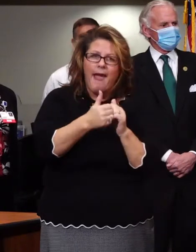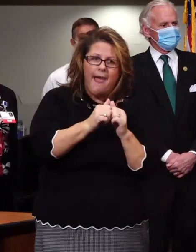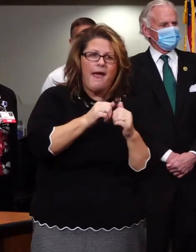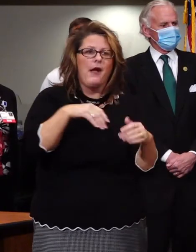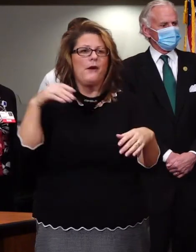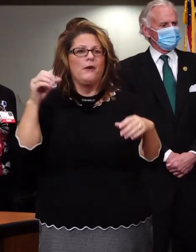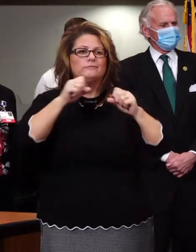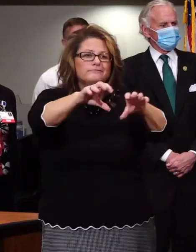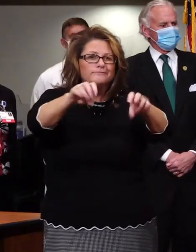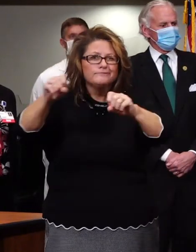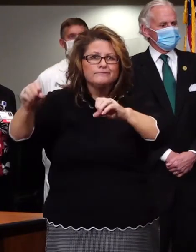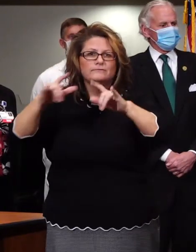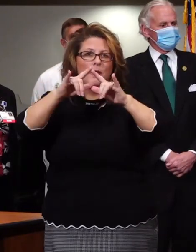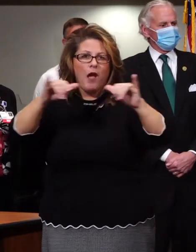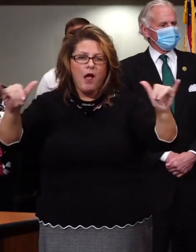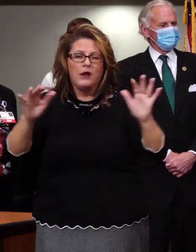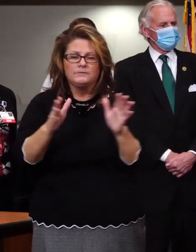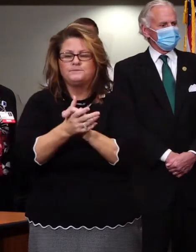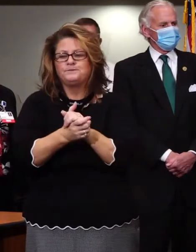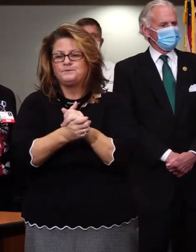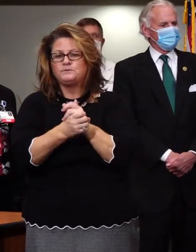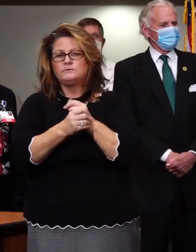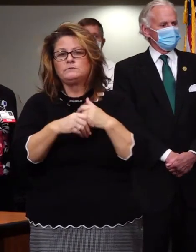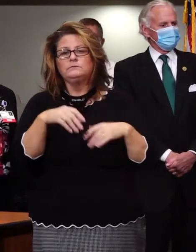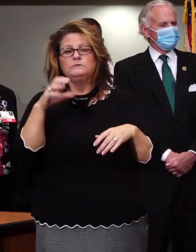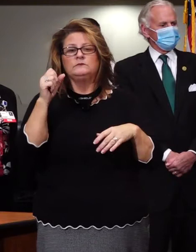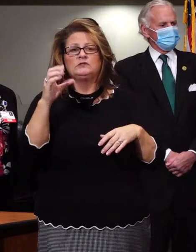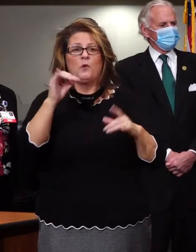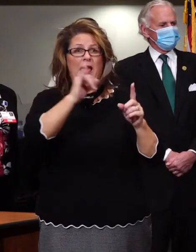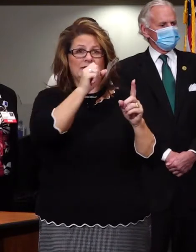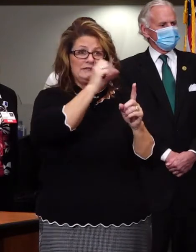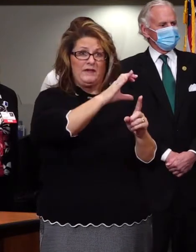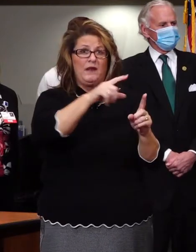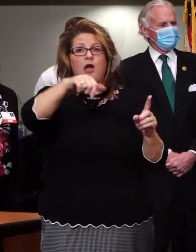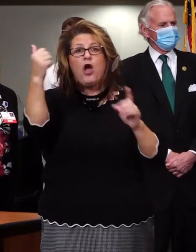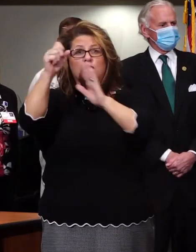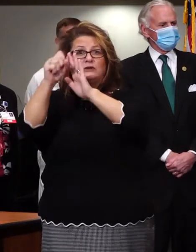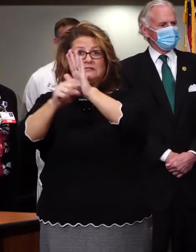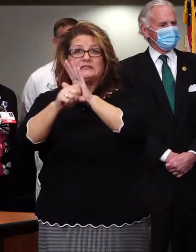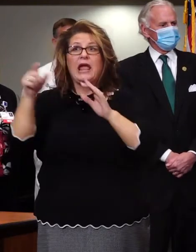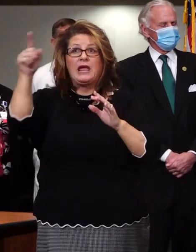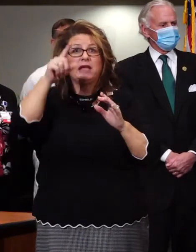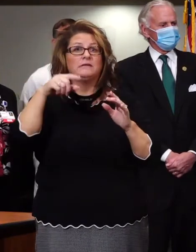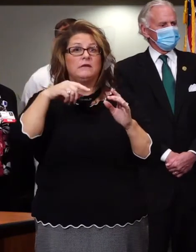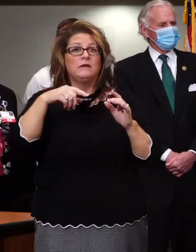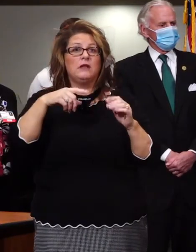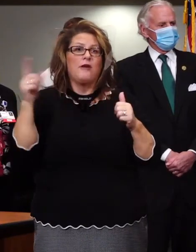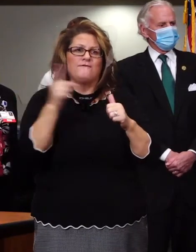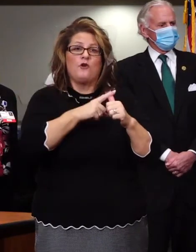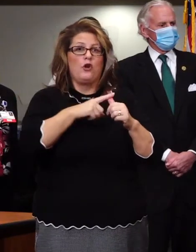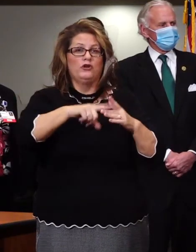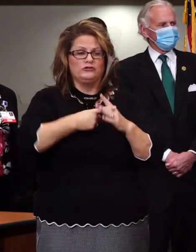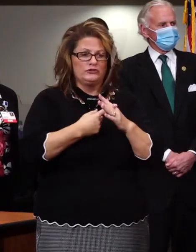COVID-19 vaccine distribution. Like other states, South Carolina's vaccine plan has greatly evolved, and we will continue to